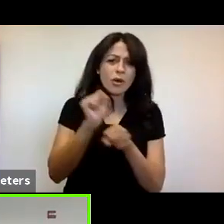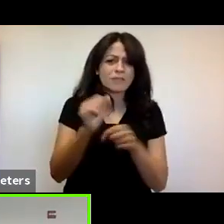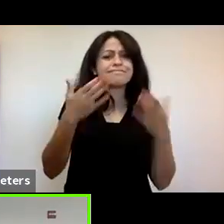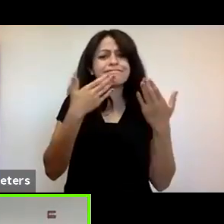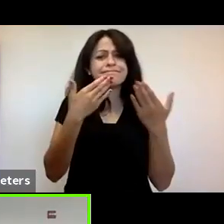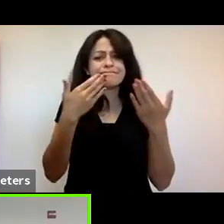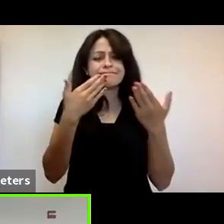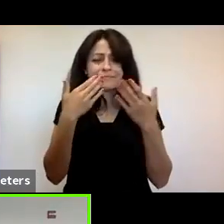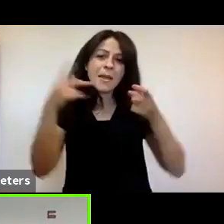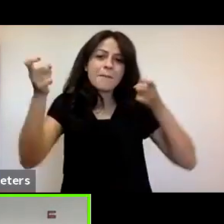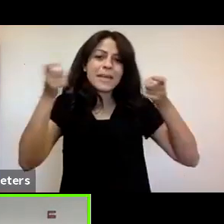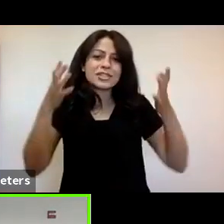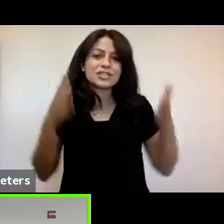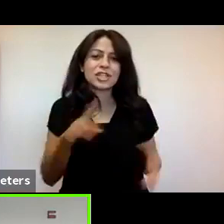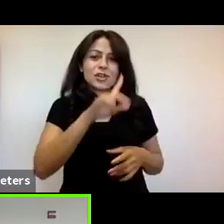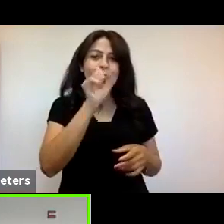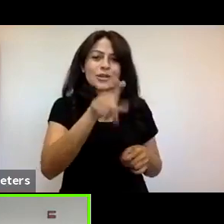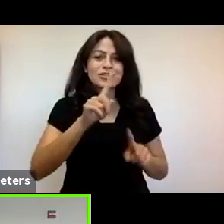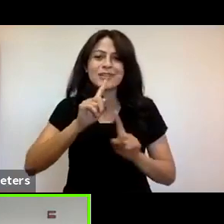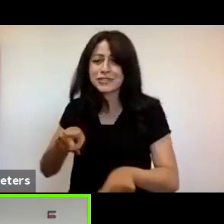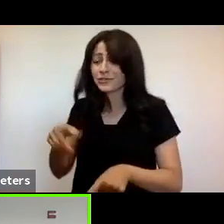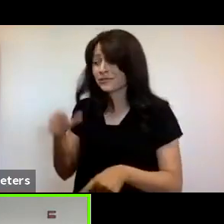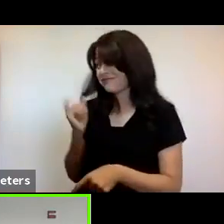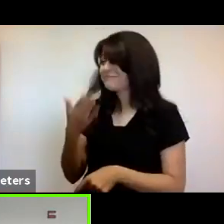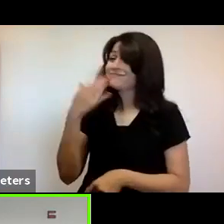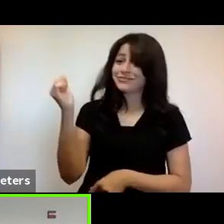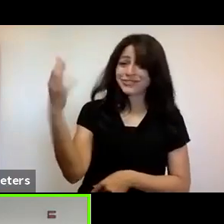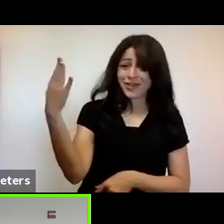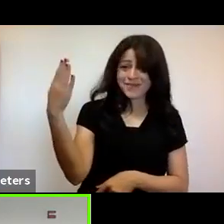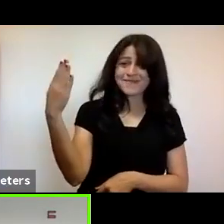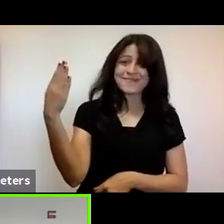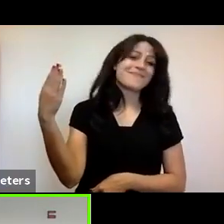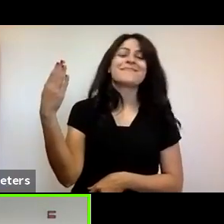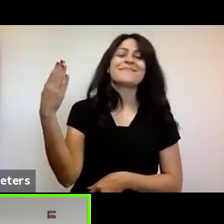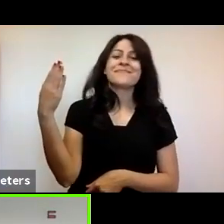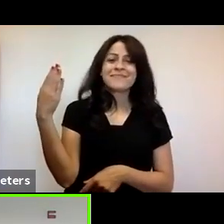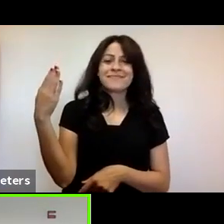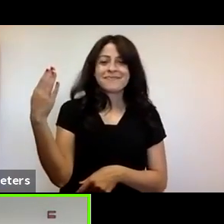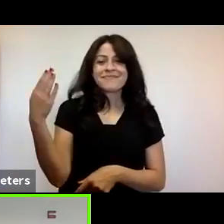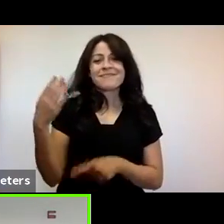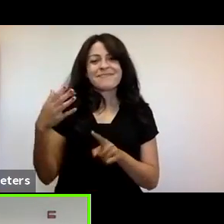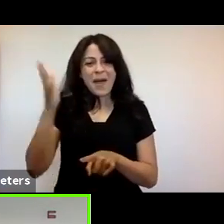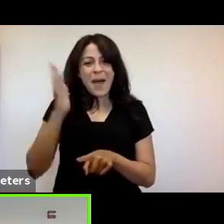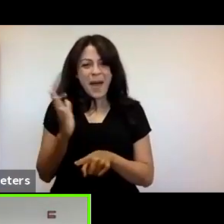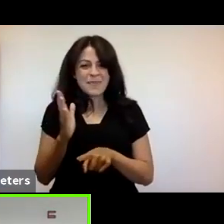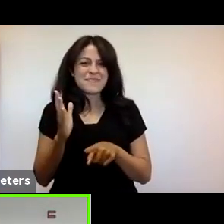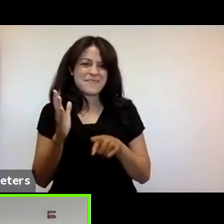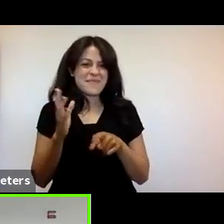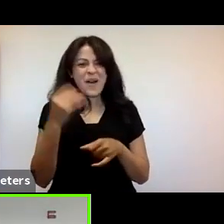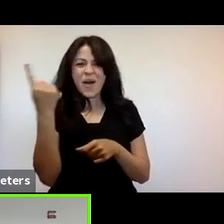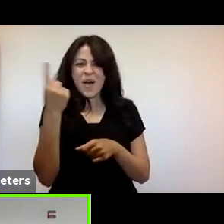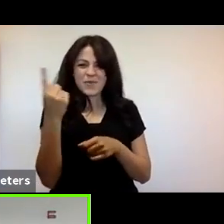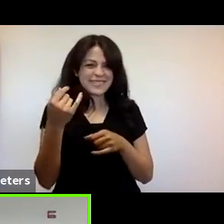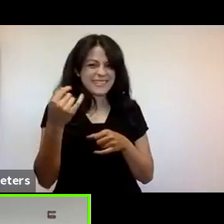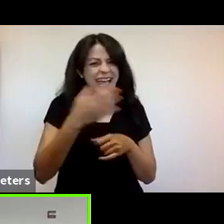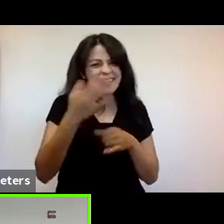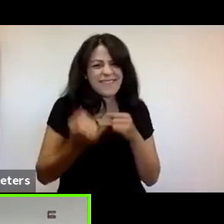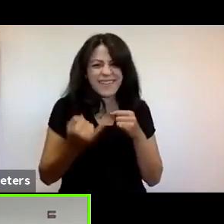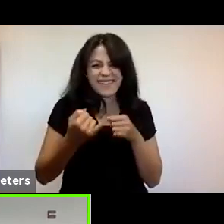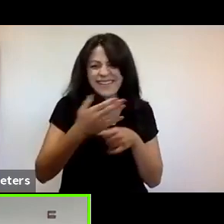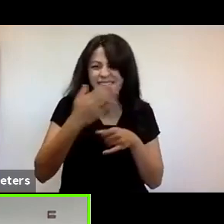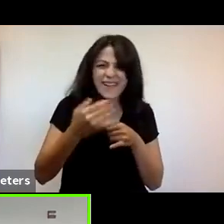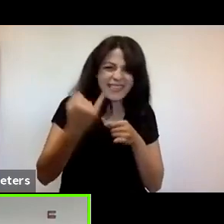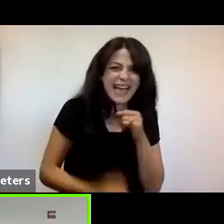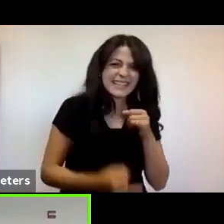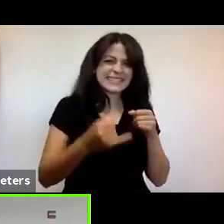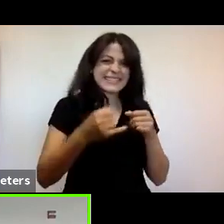the Q&A section. You did perfectly fine. Well, I'm used to never quite getting the last word, so you experienced that